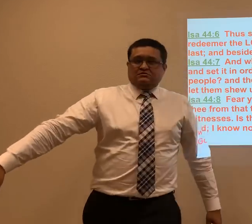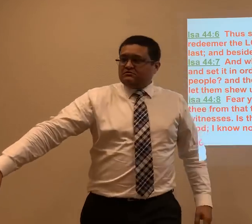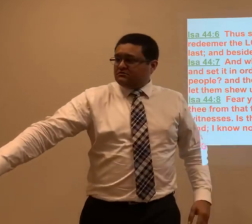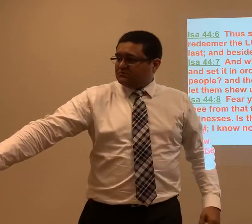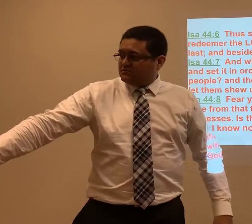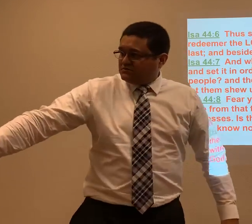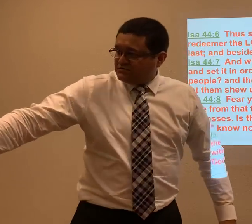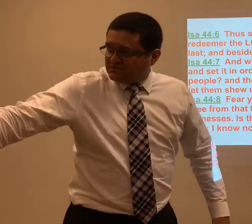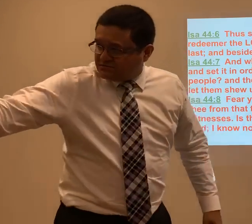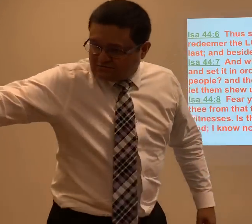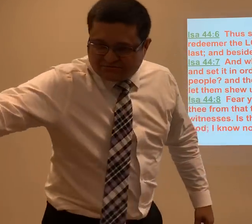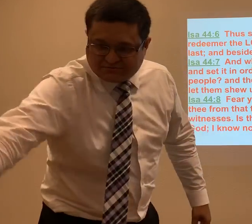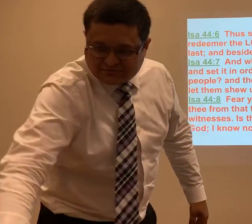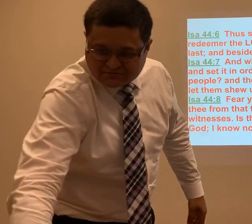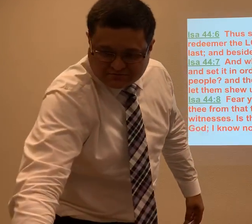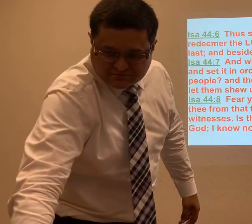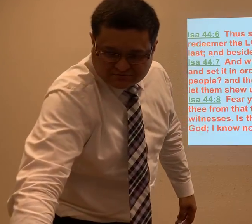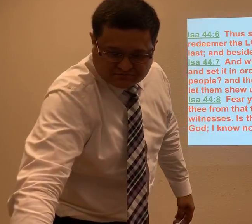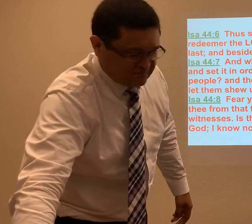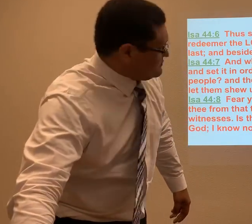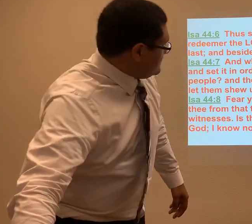that is not the truth. That is garbage.